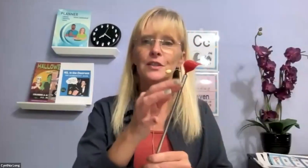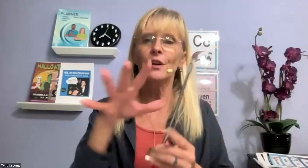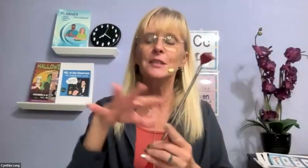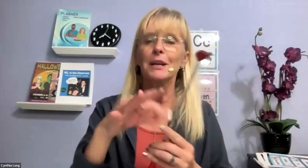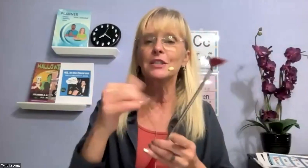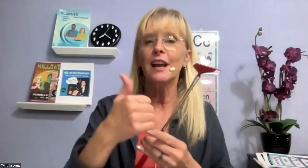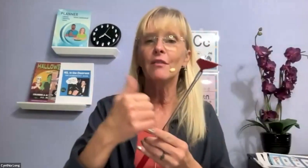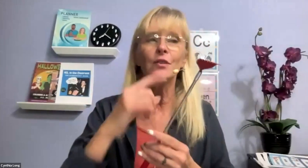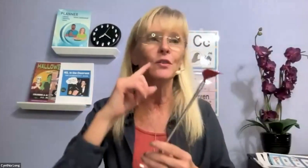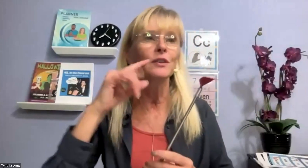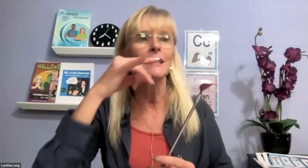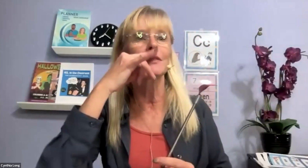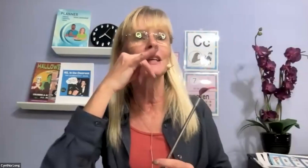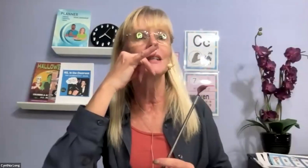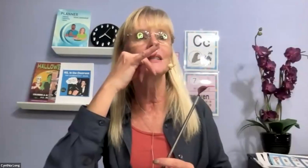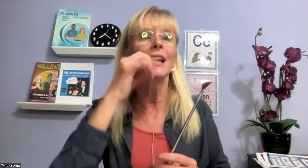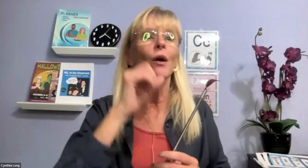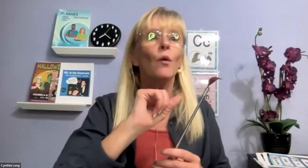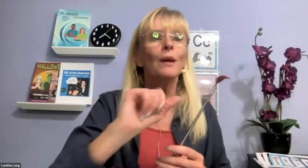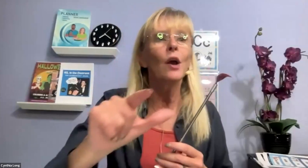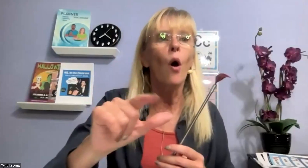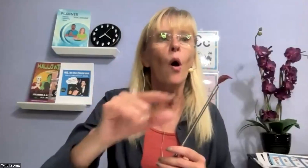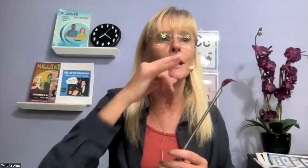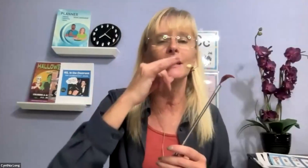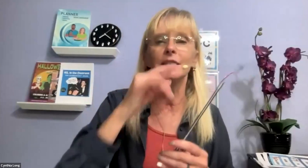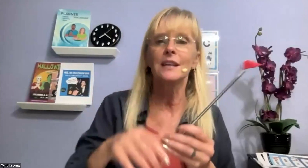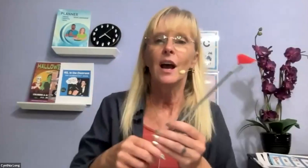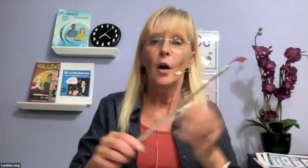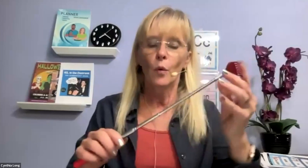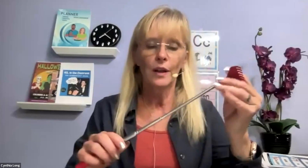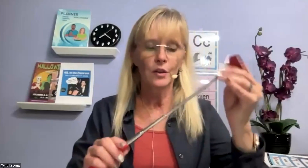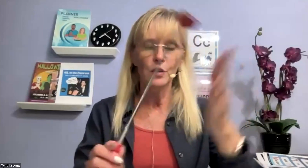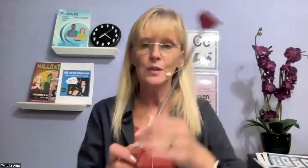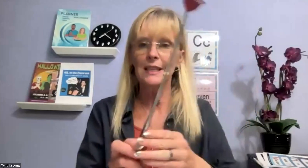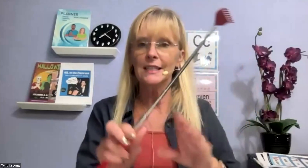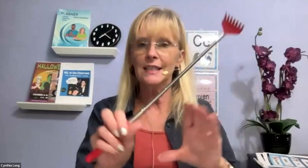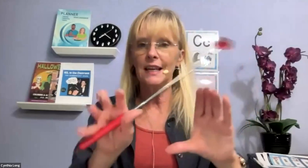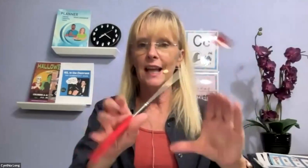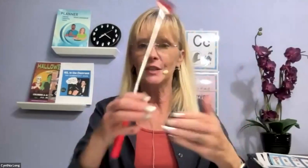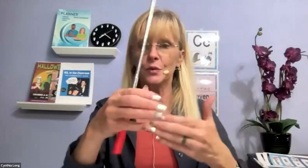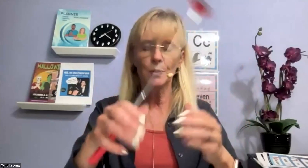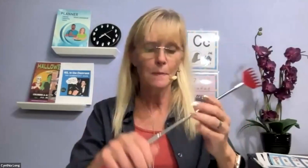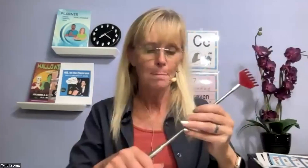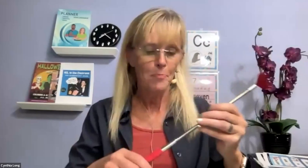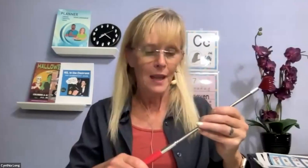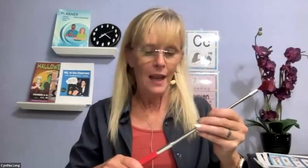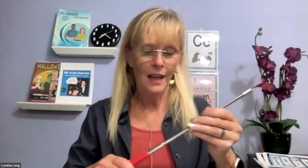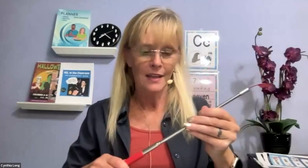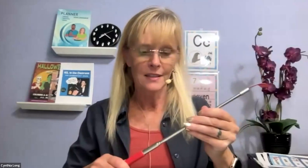are especially helpful for deaf kids and really all kids when you're using this in the classroom. And